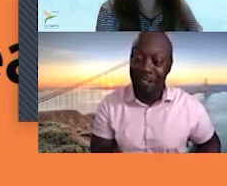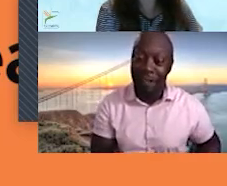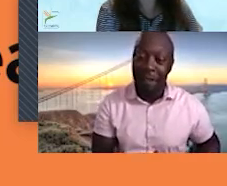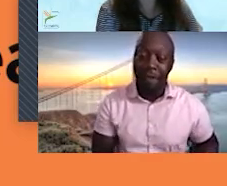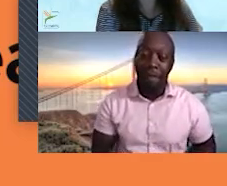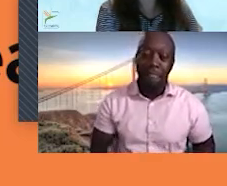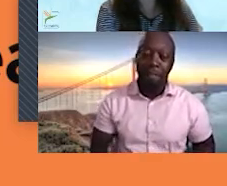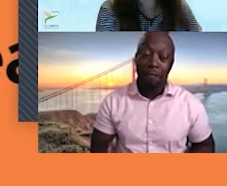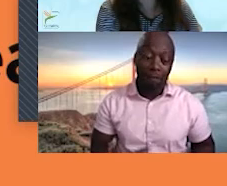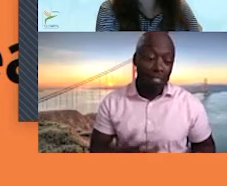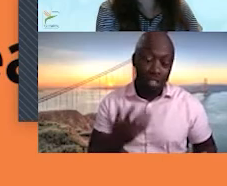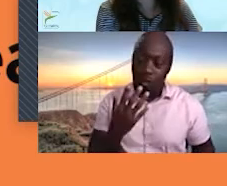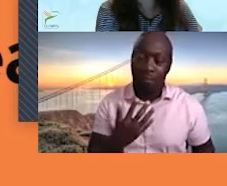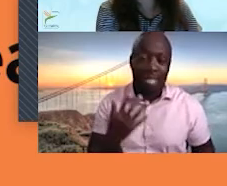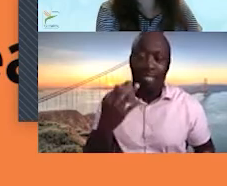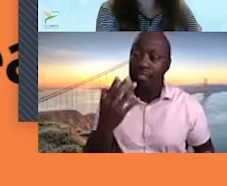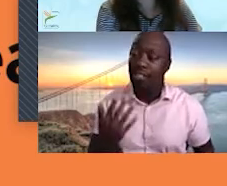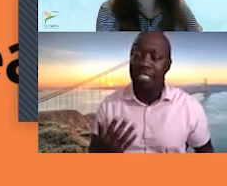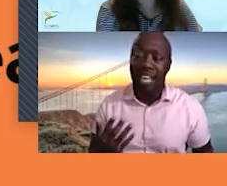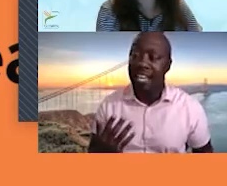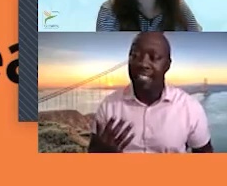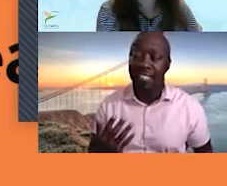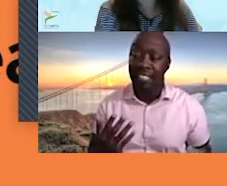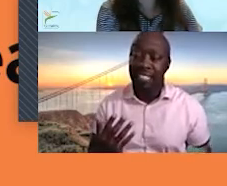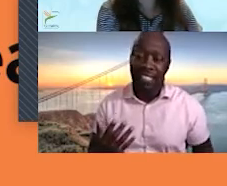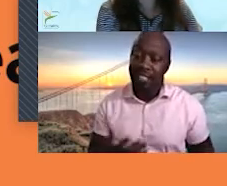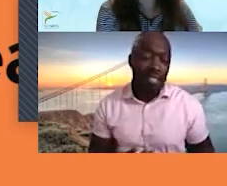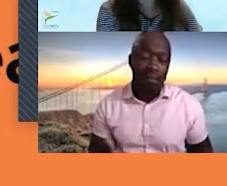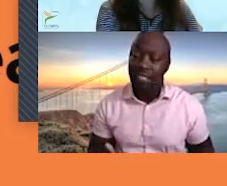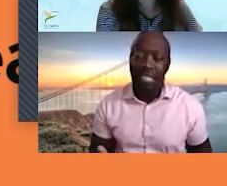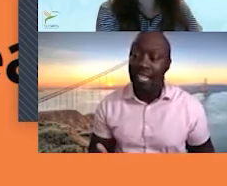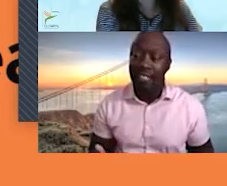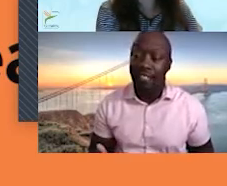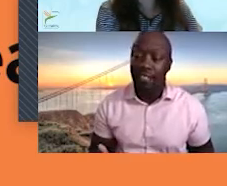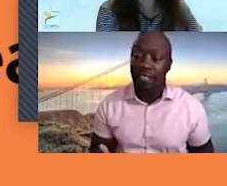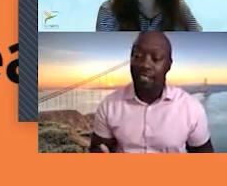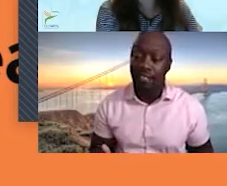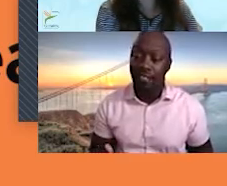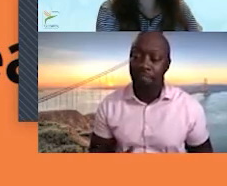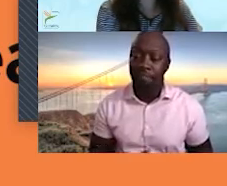nursing. You want to show them that you're sad, that wasn't nice.